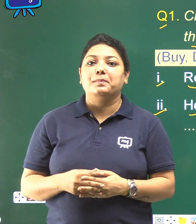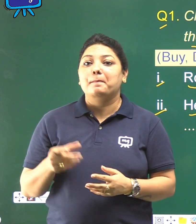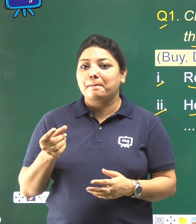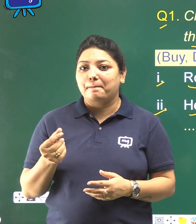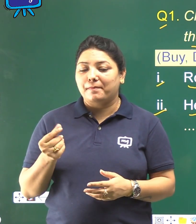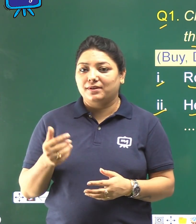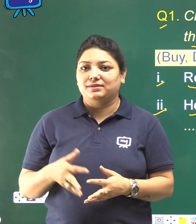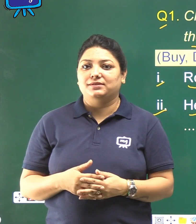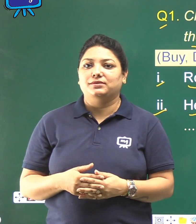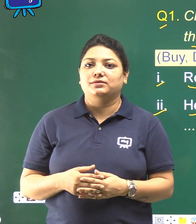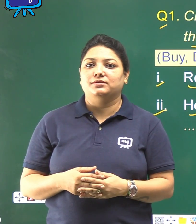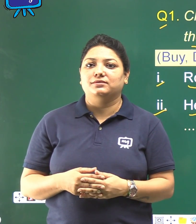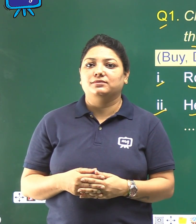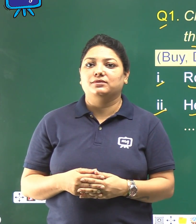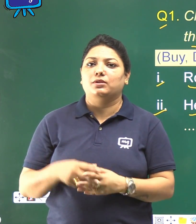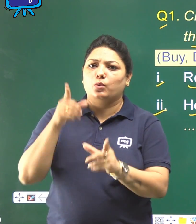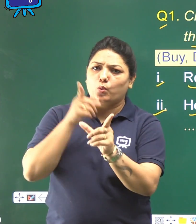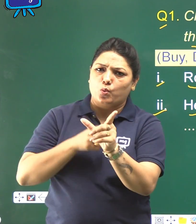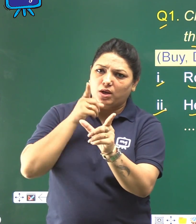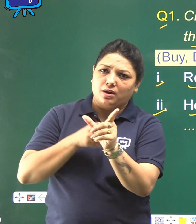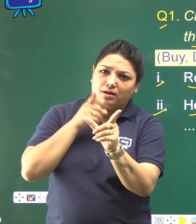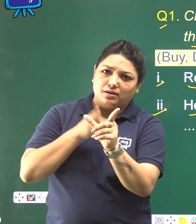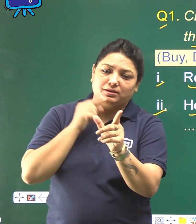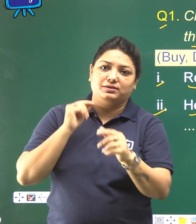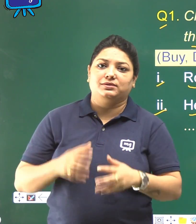money for years